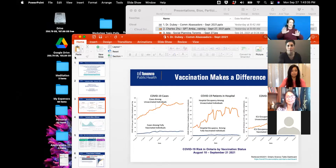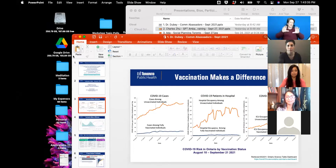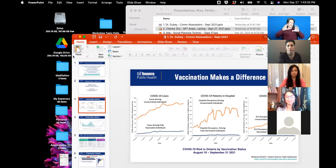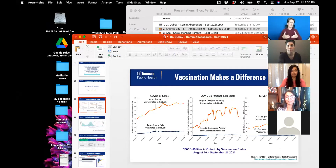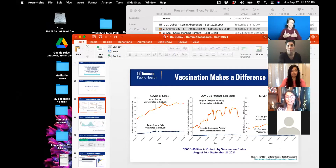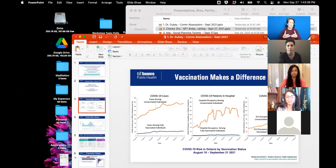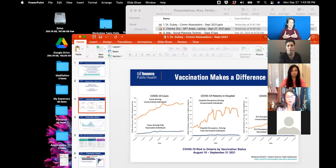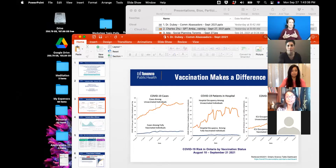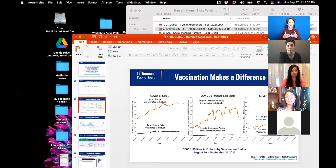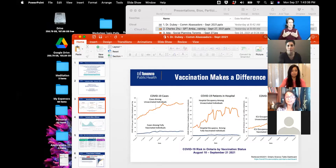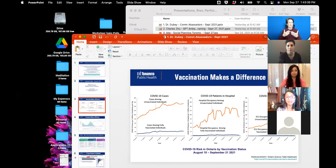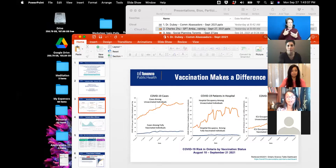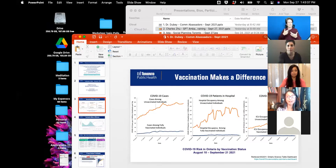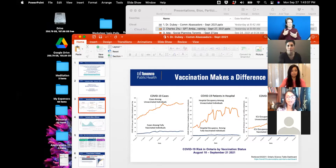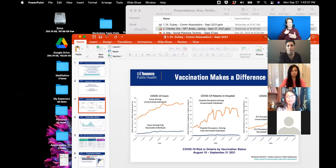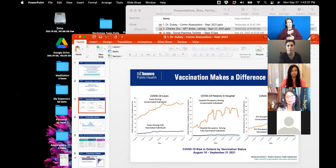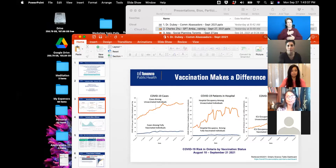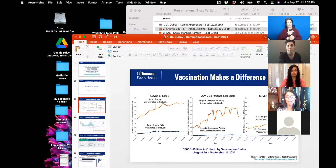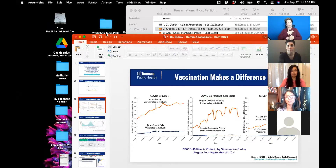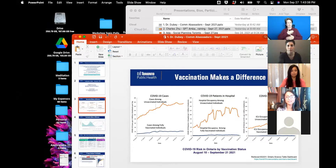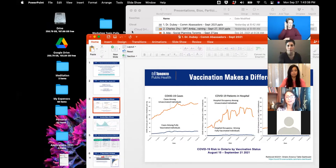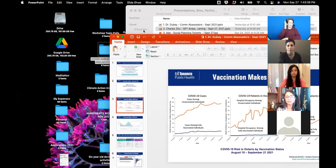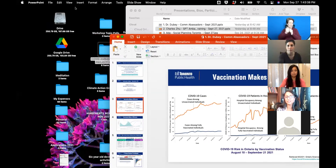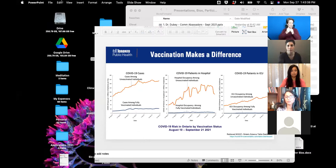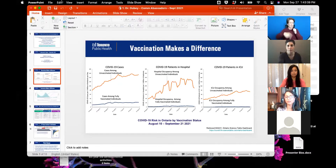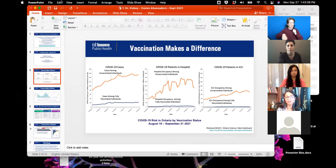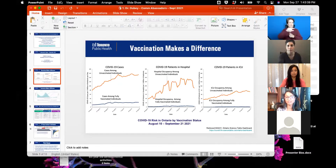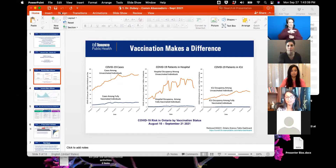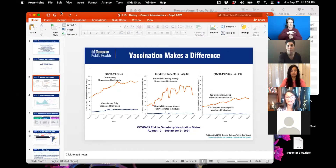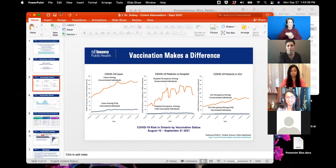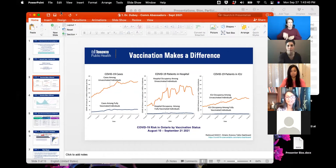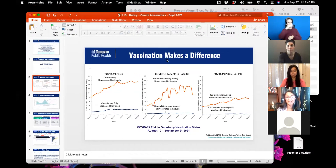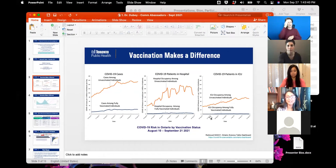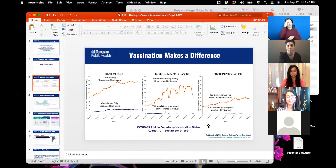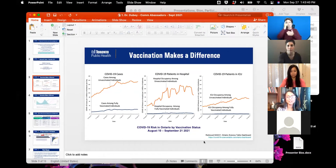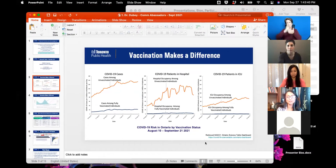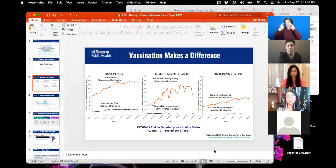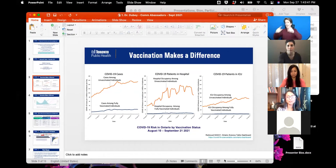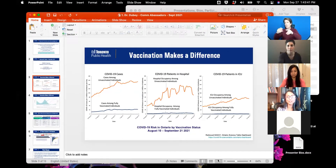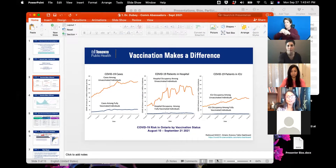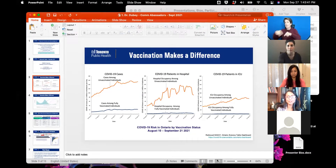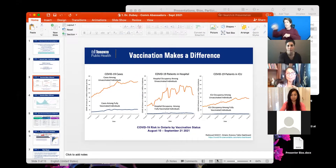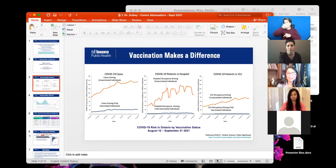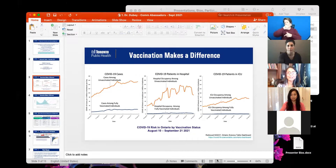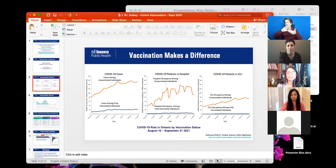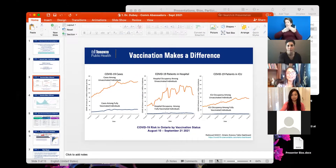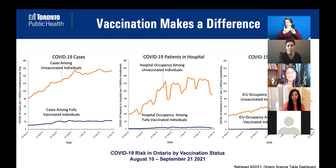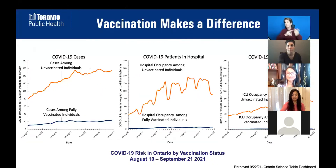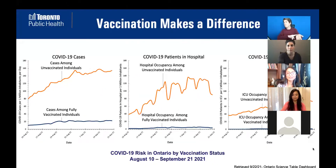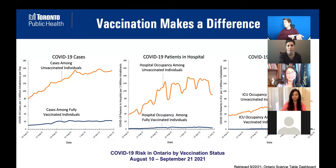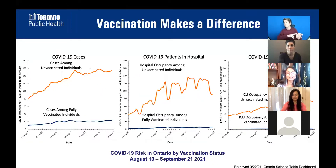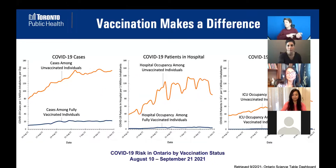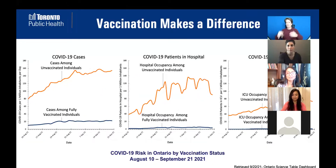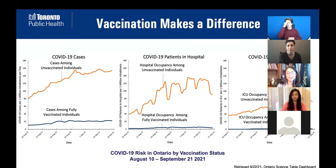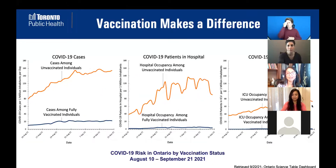and you always have a real pulse on what's going on in our city. You very clearly made